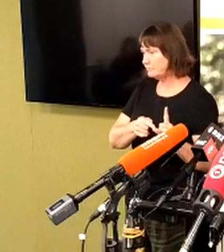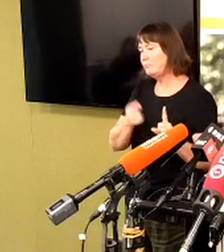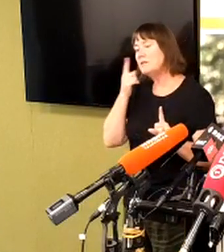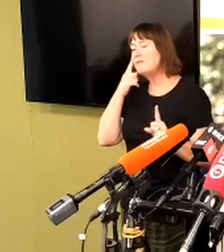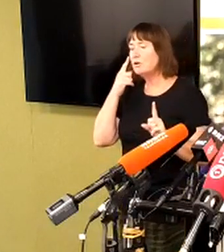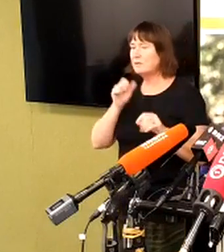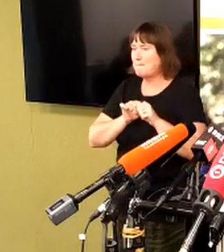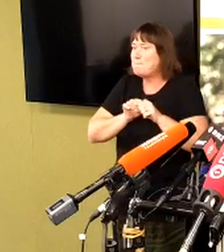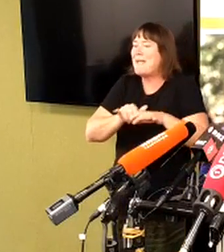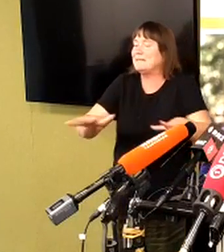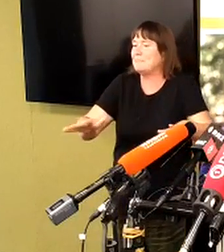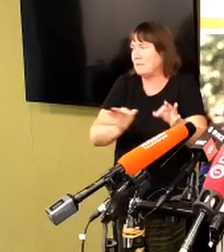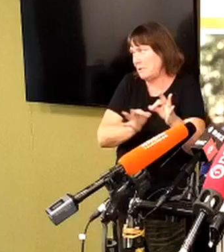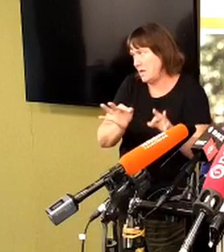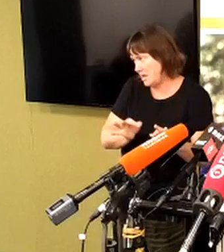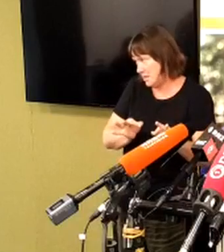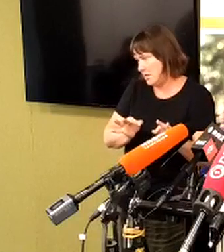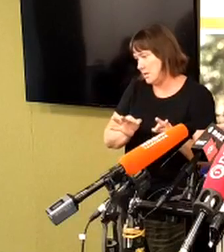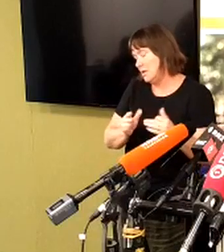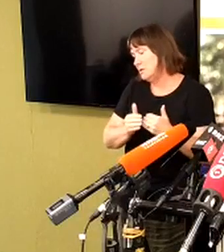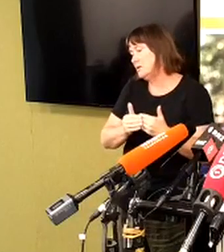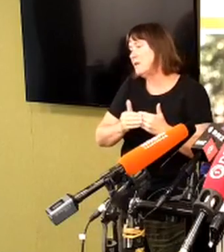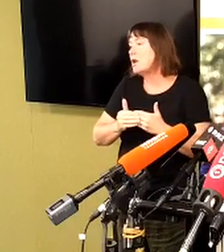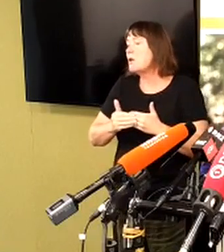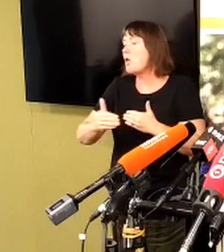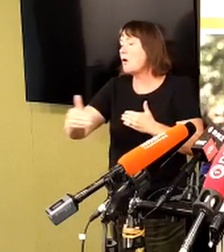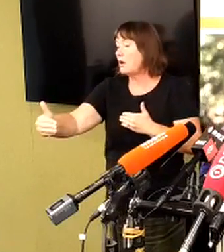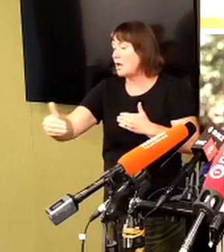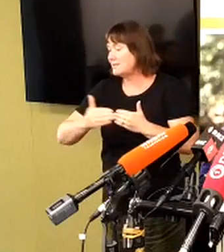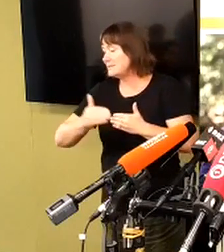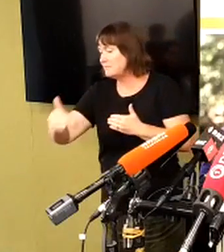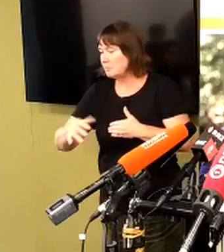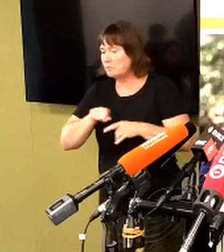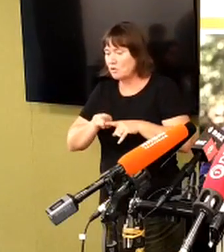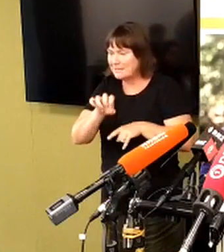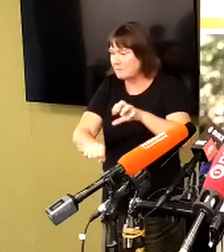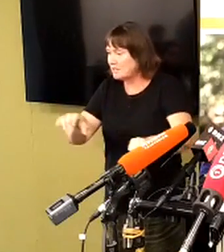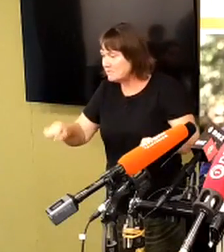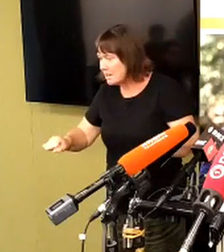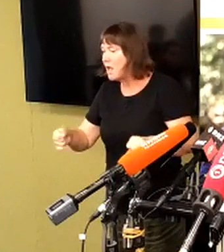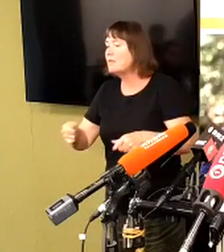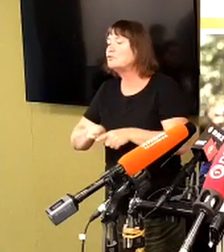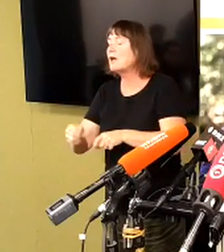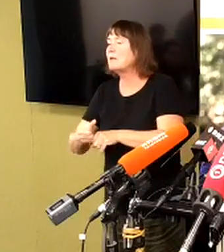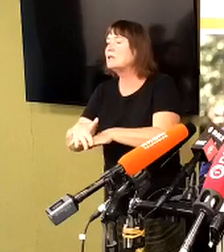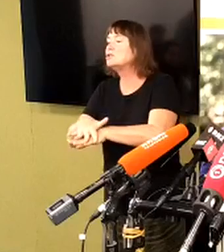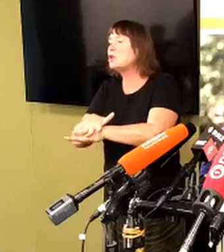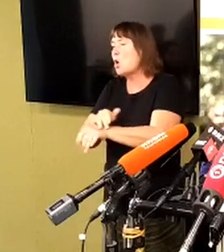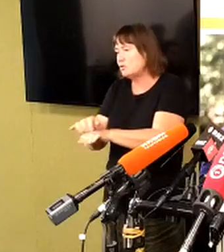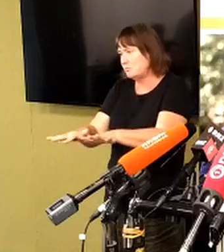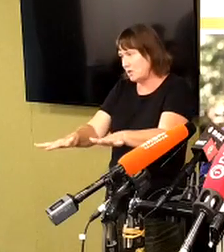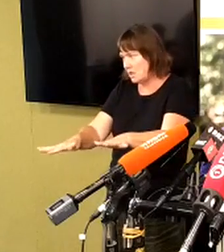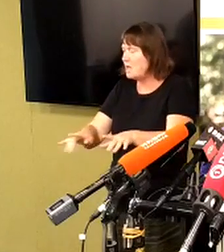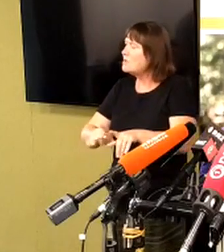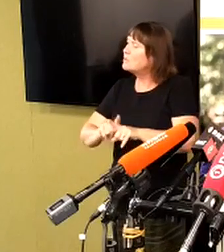in that longer stamp it out and slow it down phase, is we use a whole range of approaches for